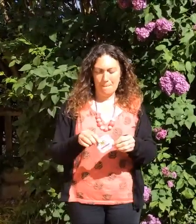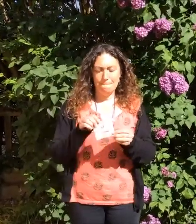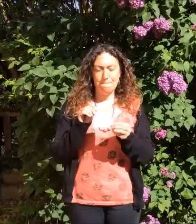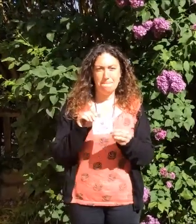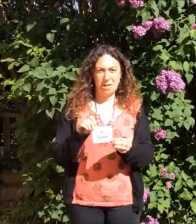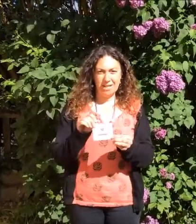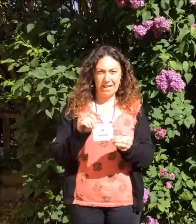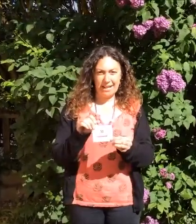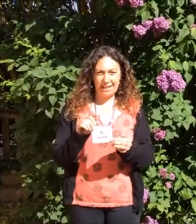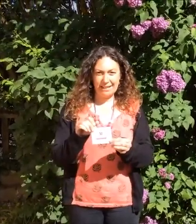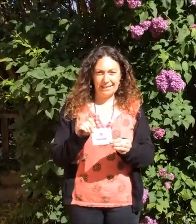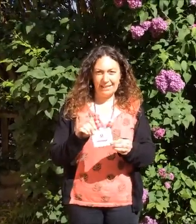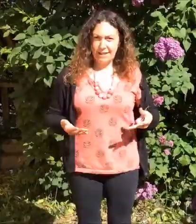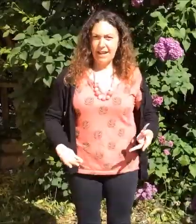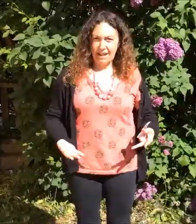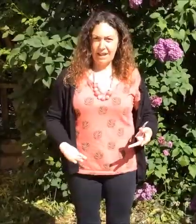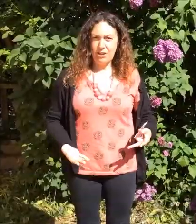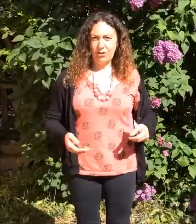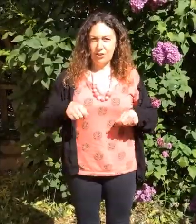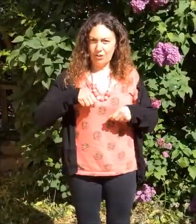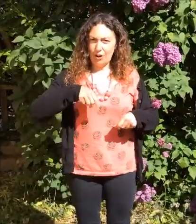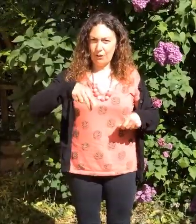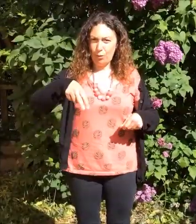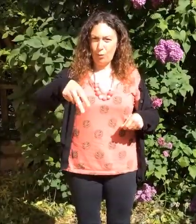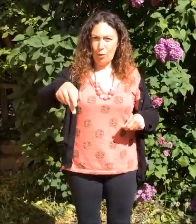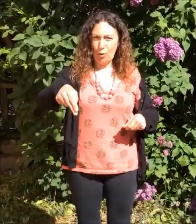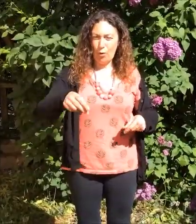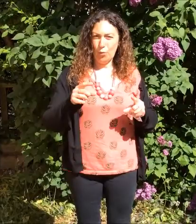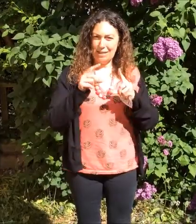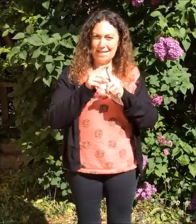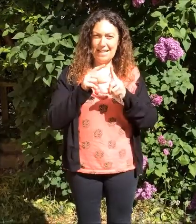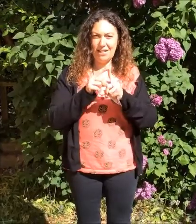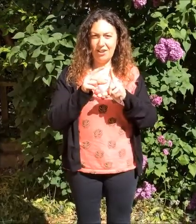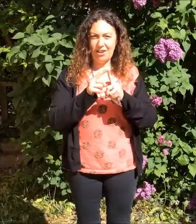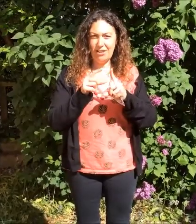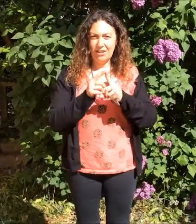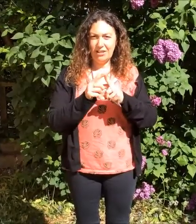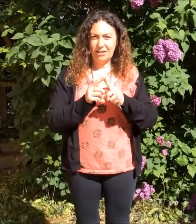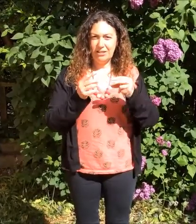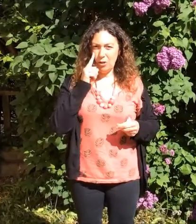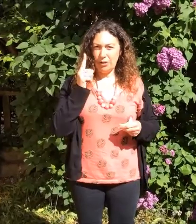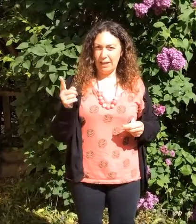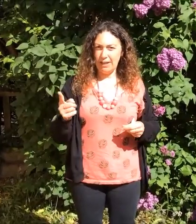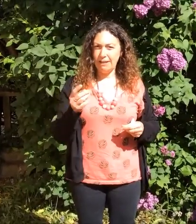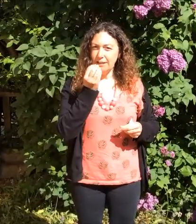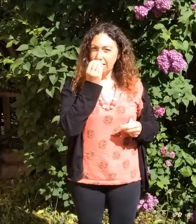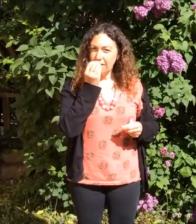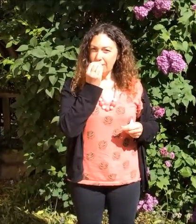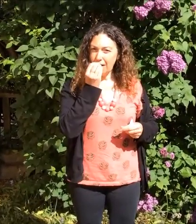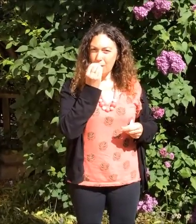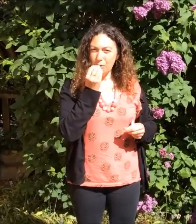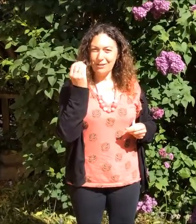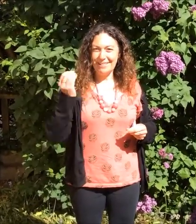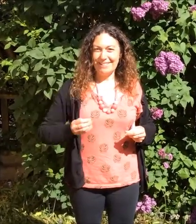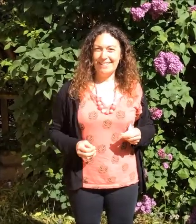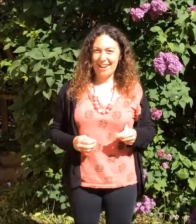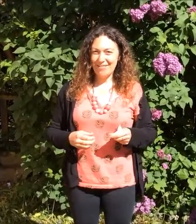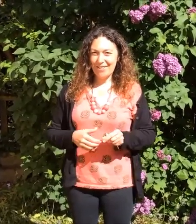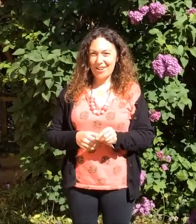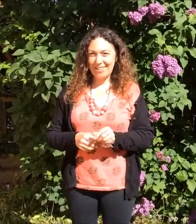Monday. Today, you're going to go for a walk with Delia looking at flowers. Have fun.